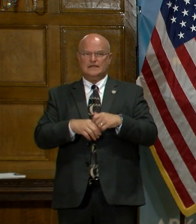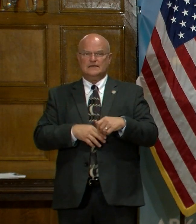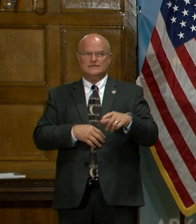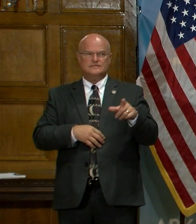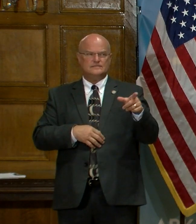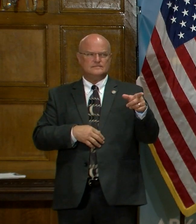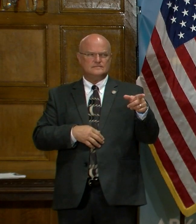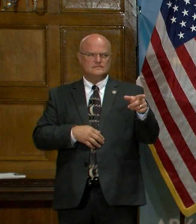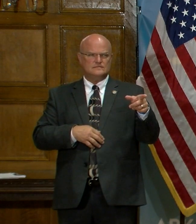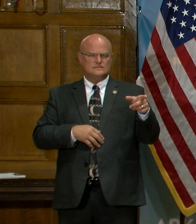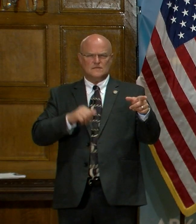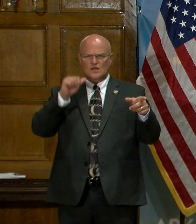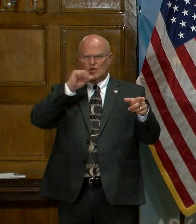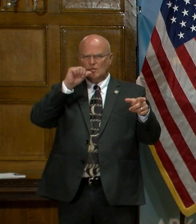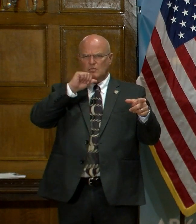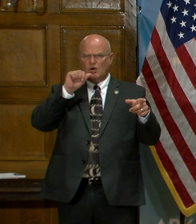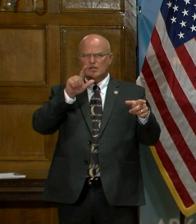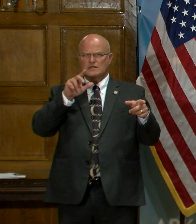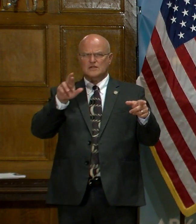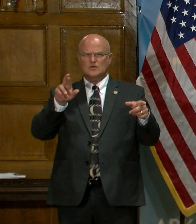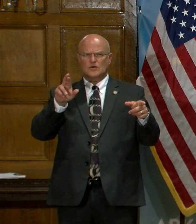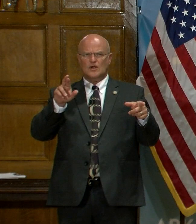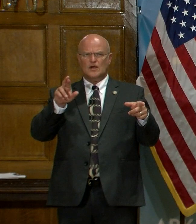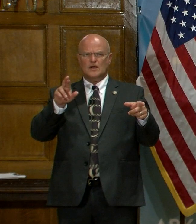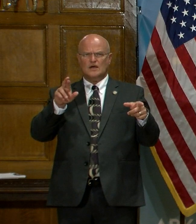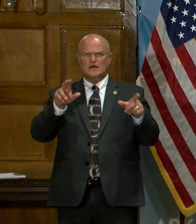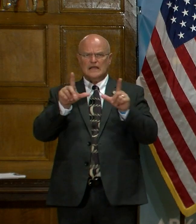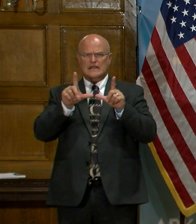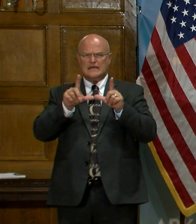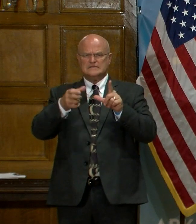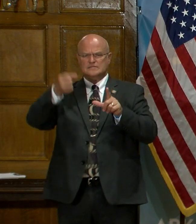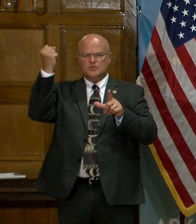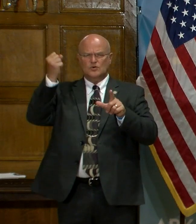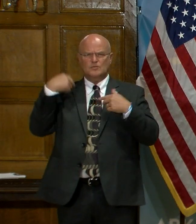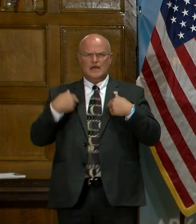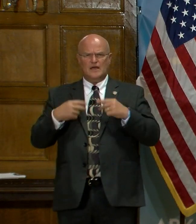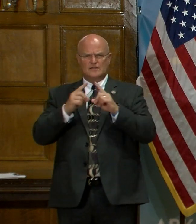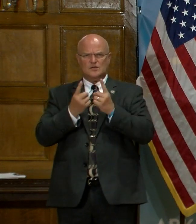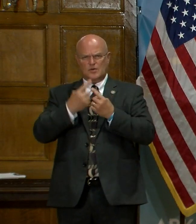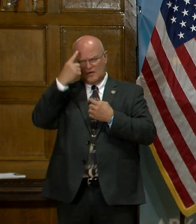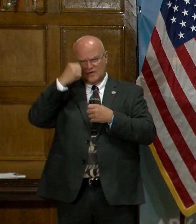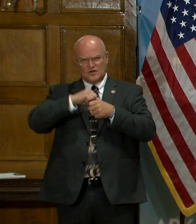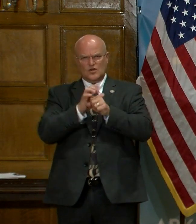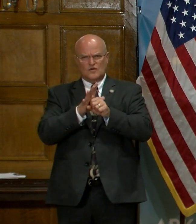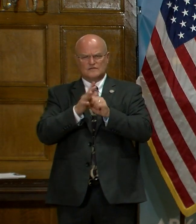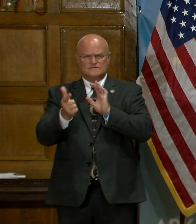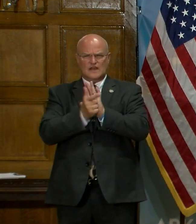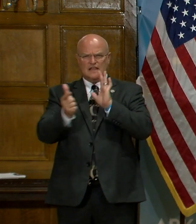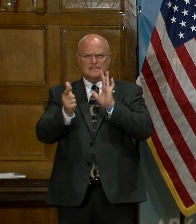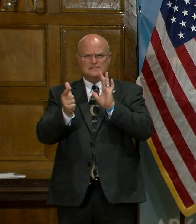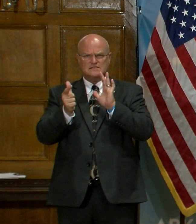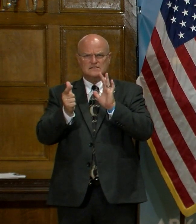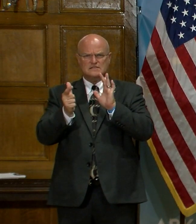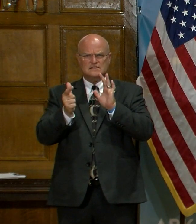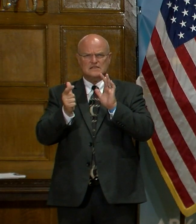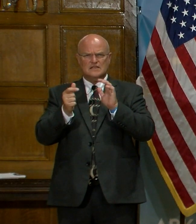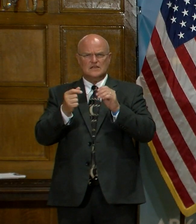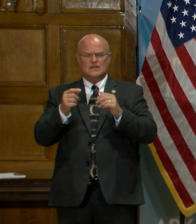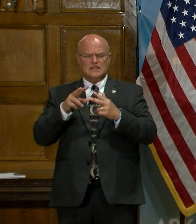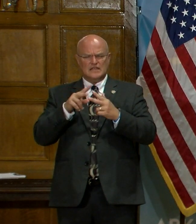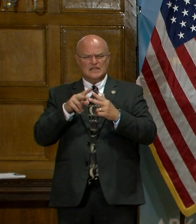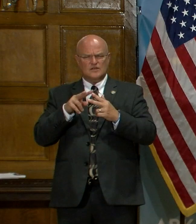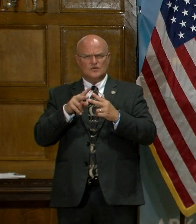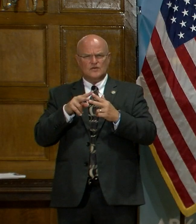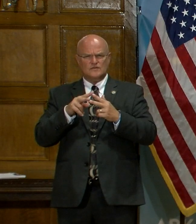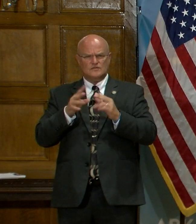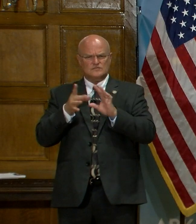a bar in Little Rock, Brewski's, that I think got its license pulled by the health department for some COVID-related violations. Can you or Dr.